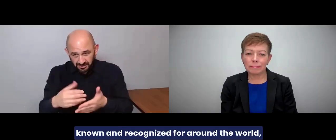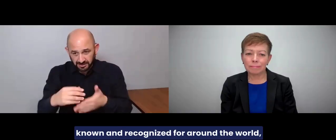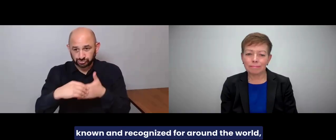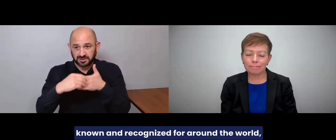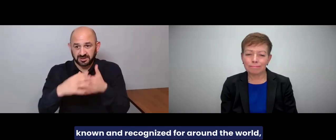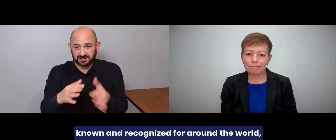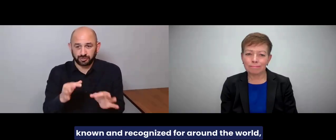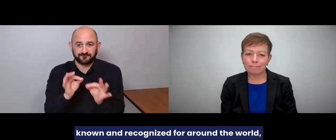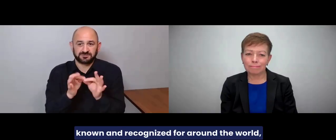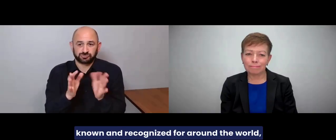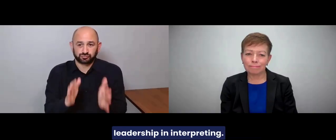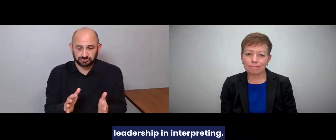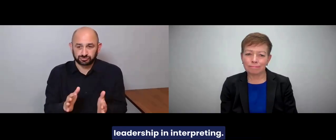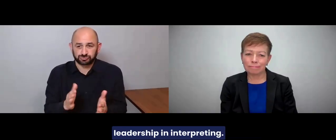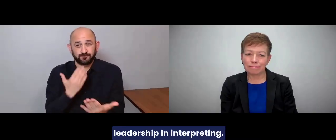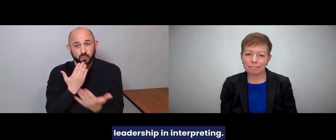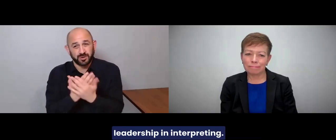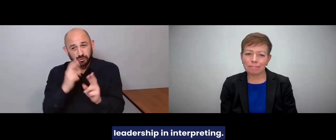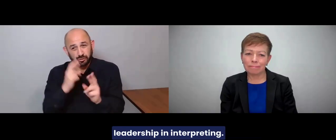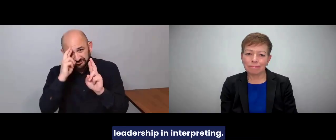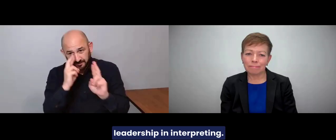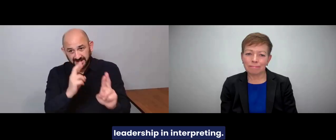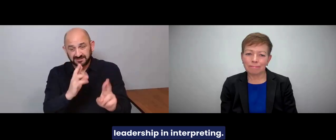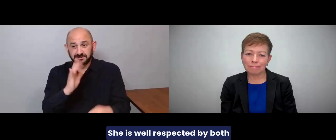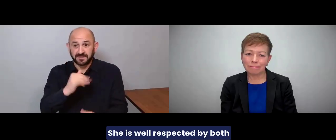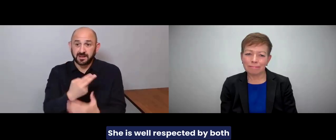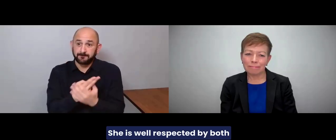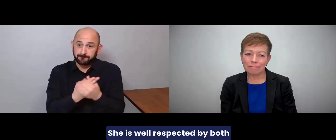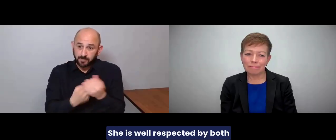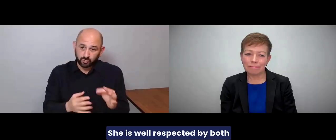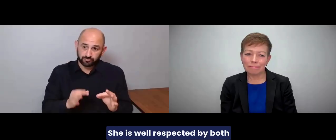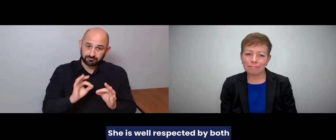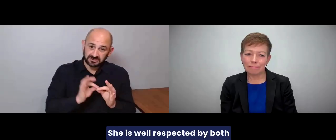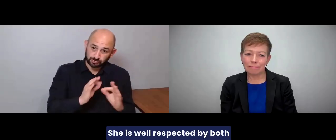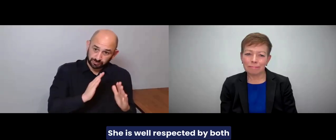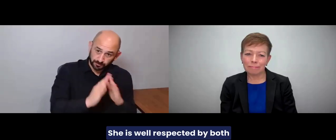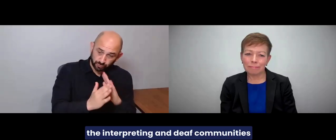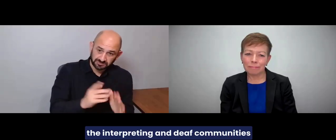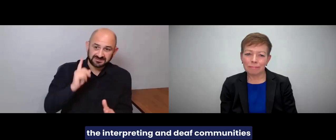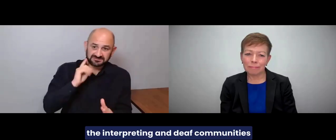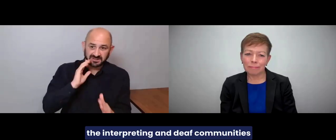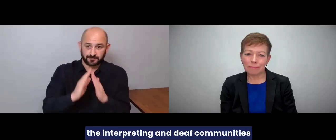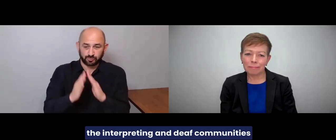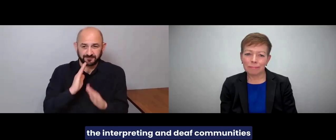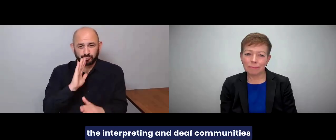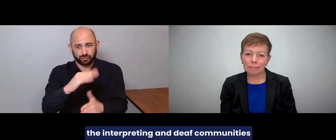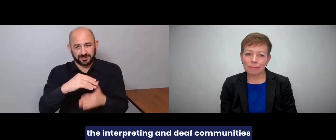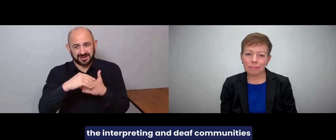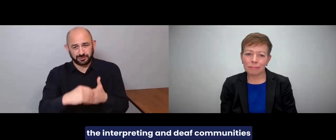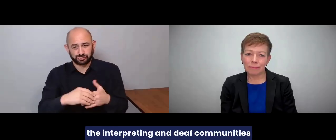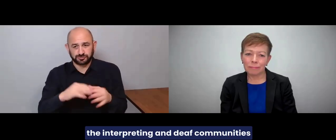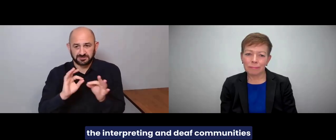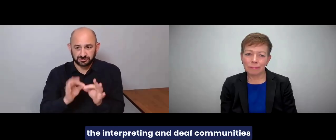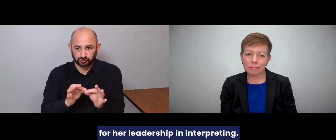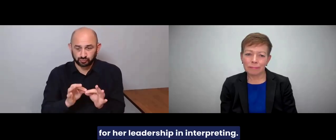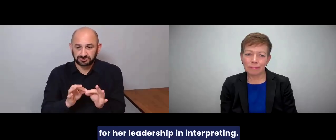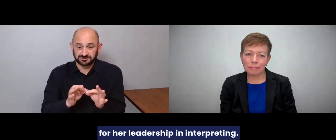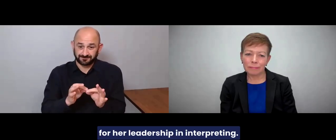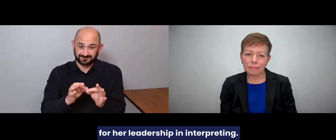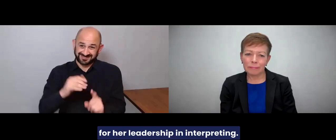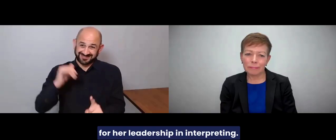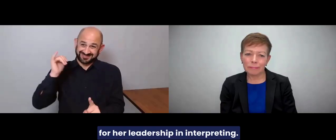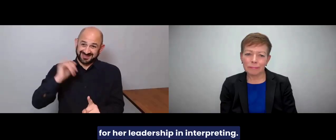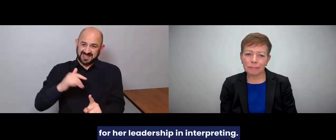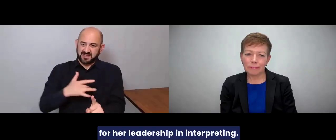recognized for around the world: leadership in interpreting. She is well respected by both the interpreting and deaf communities for